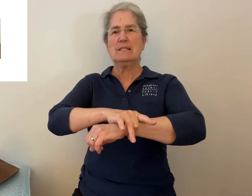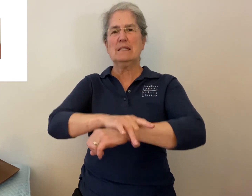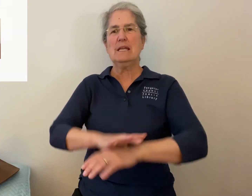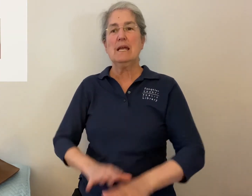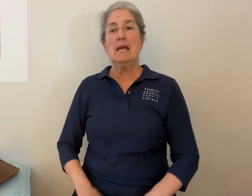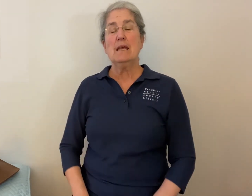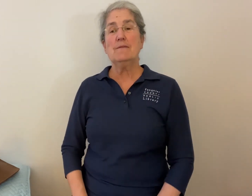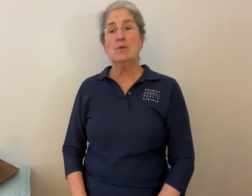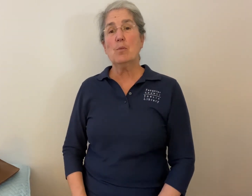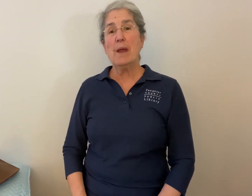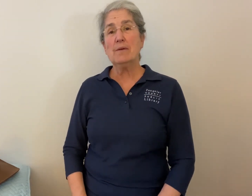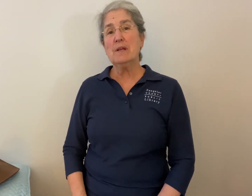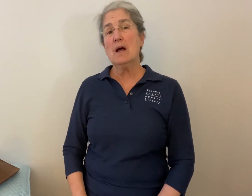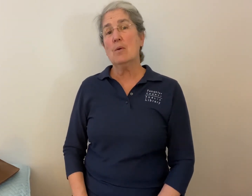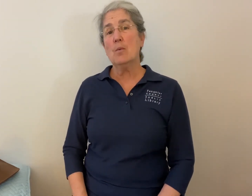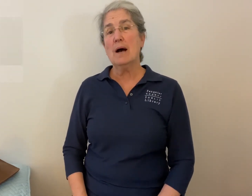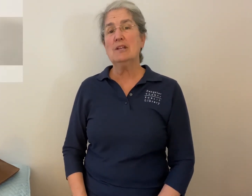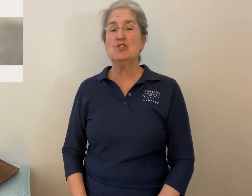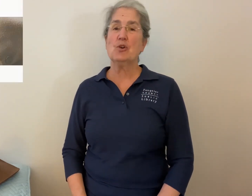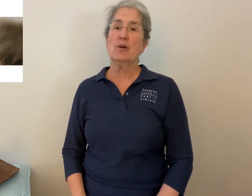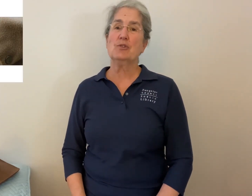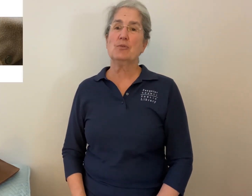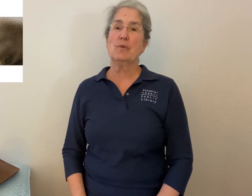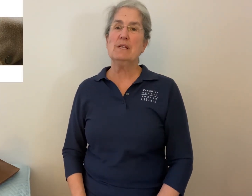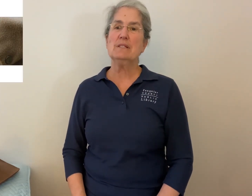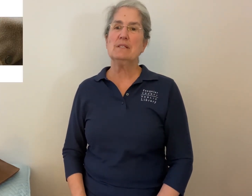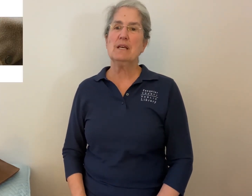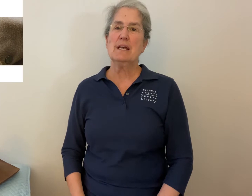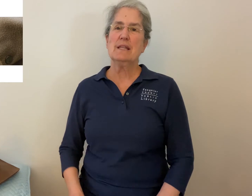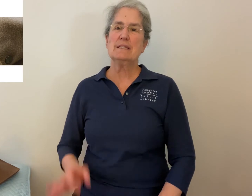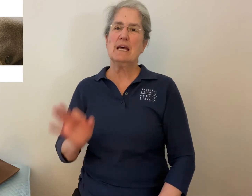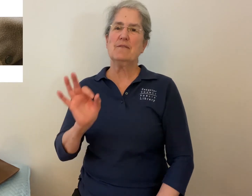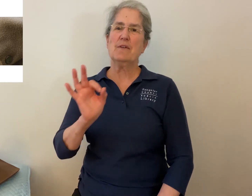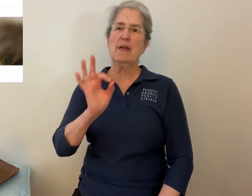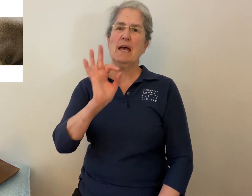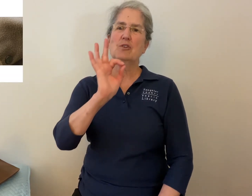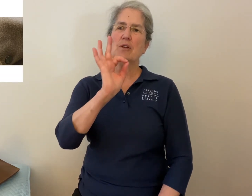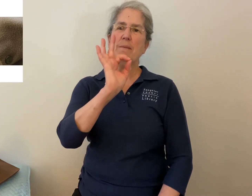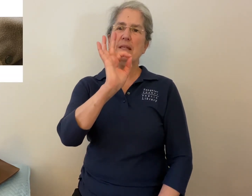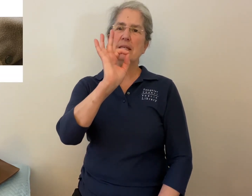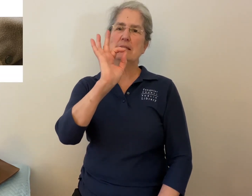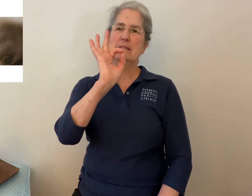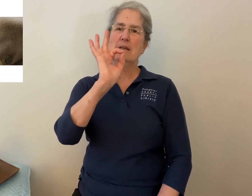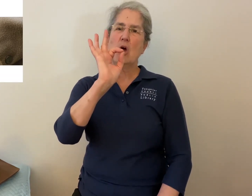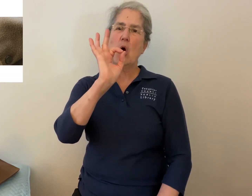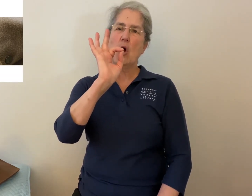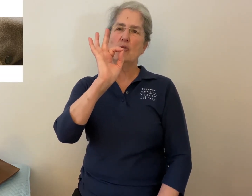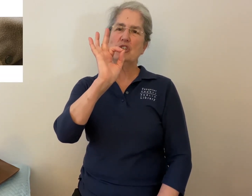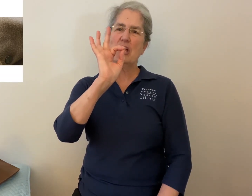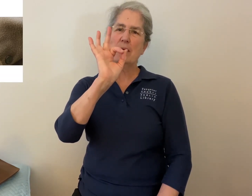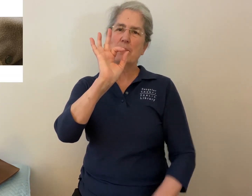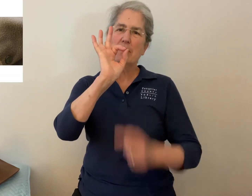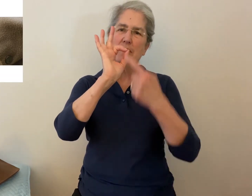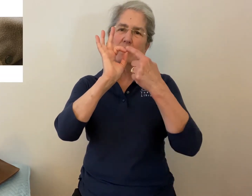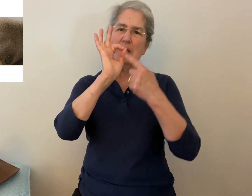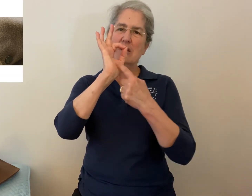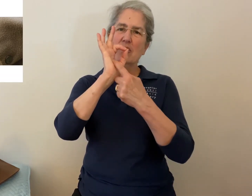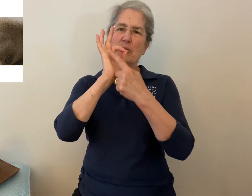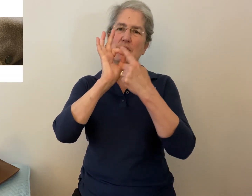Bracelet. If you're wearing a watch on your wrist, the sign for that, you're going to make this O shape here with your